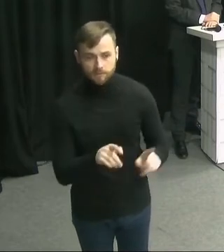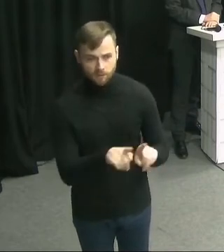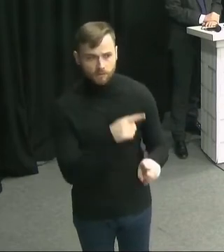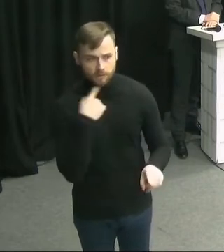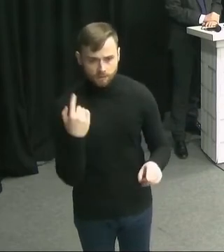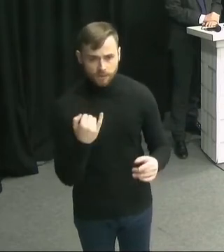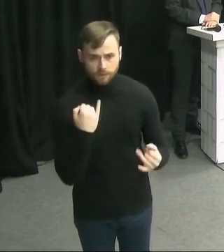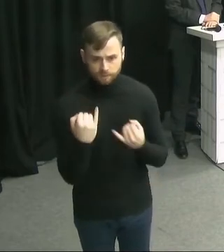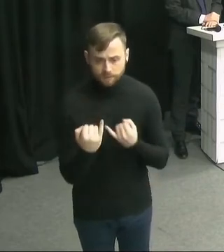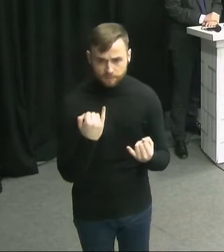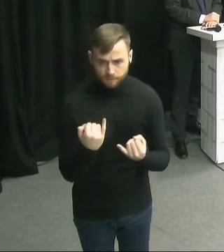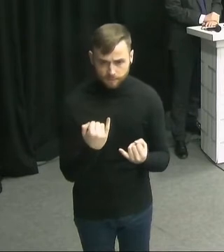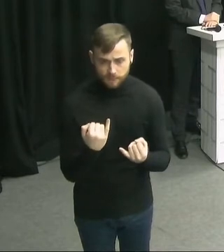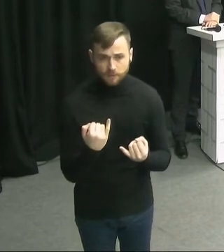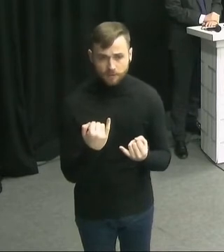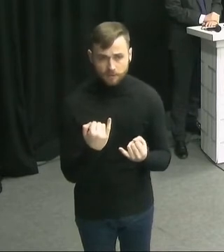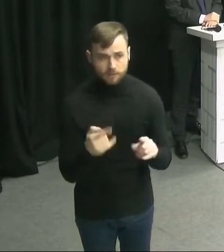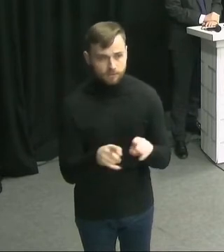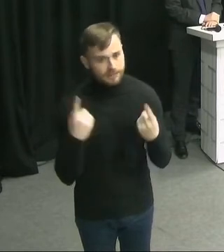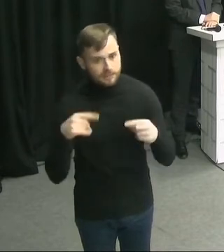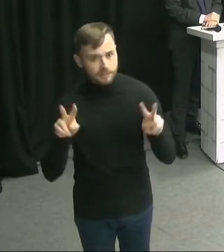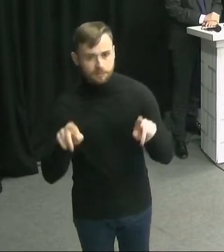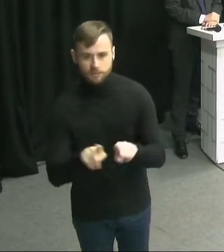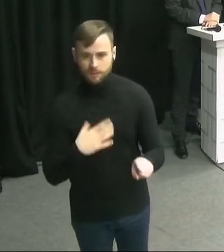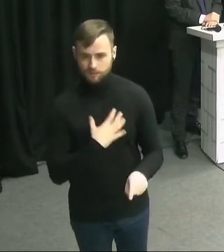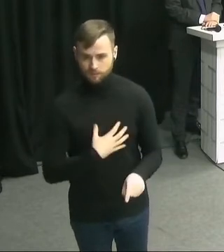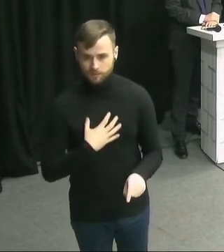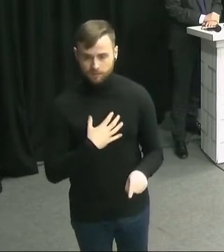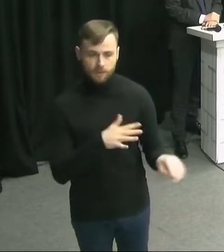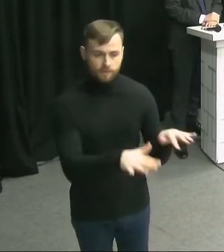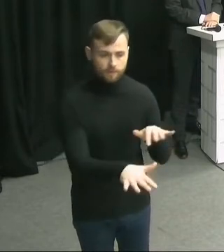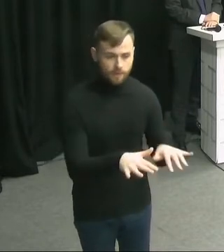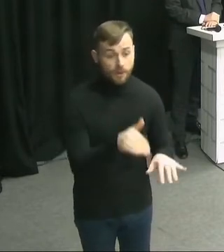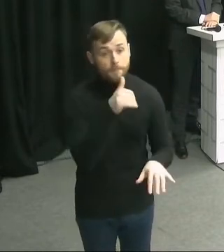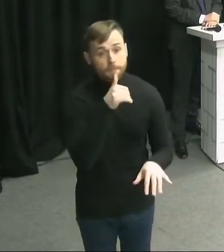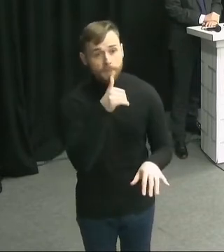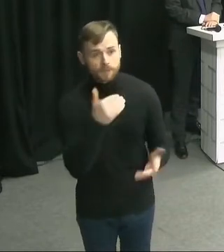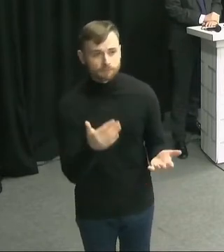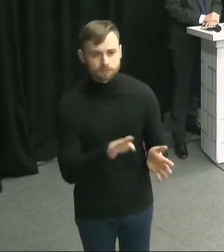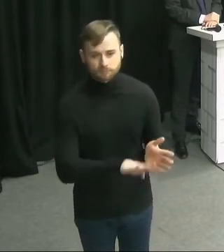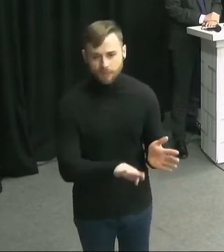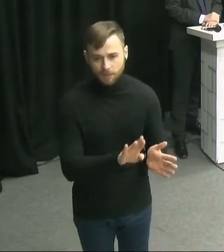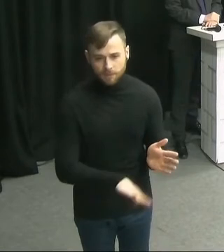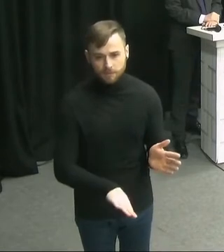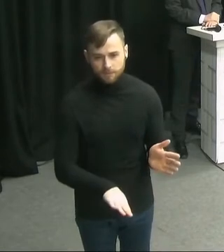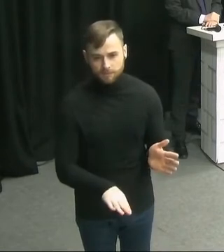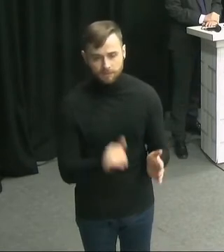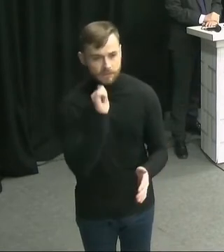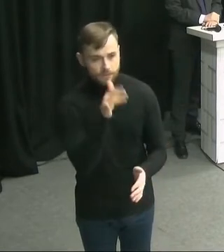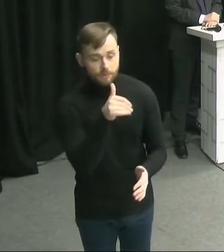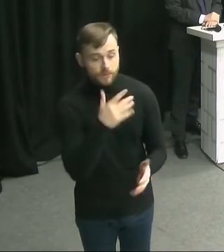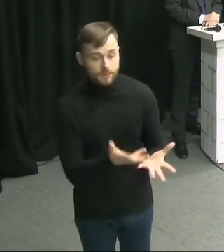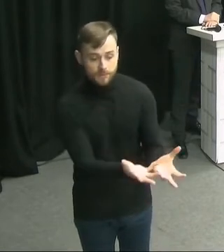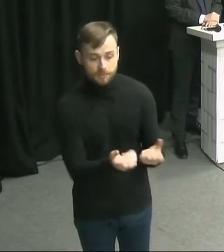activities also important. Some formal things, for example, the hours you can visit